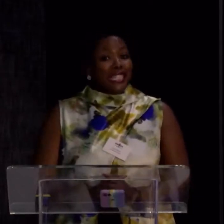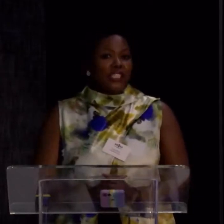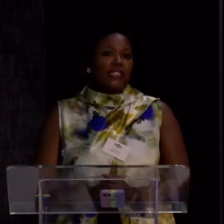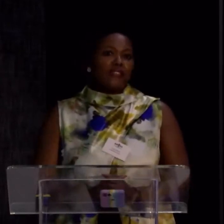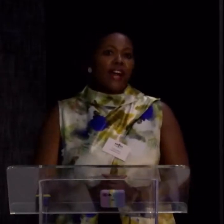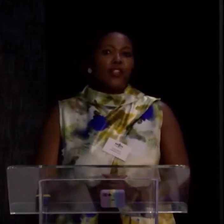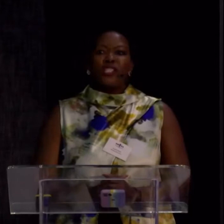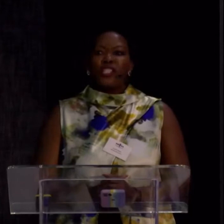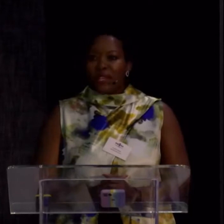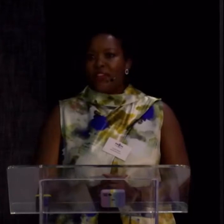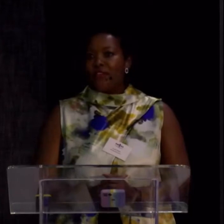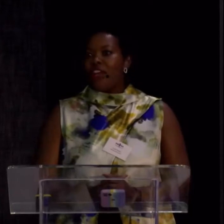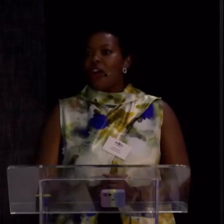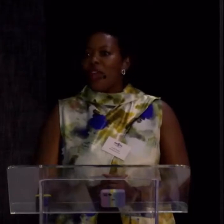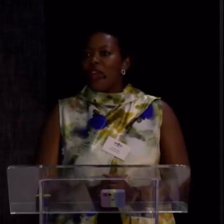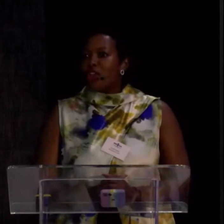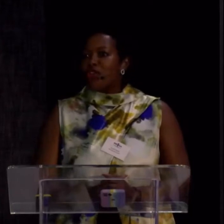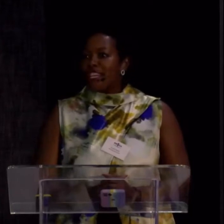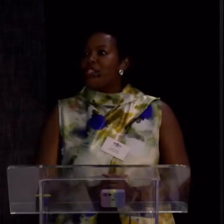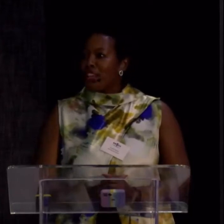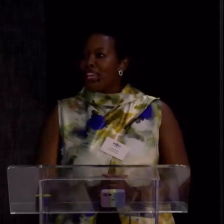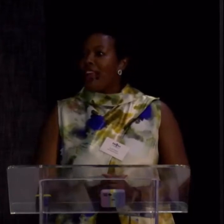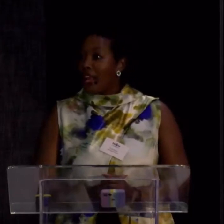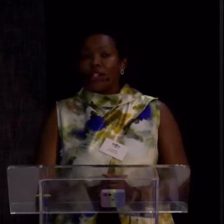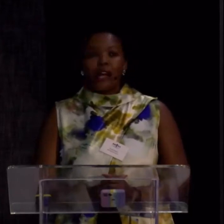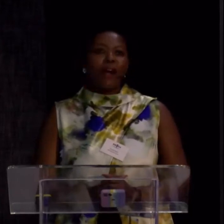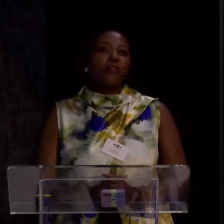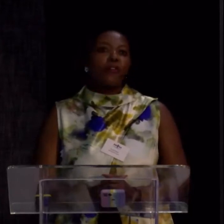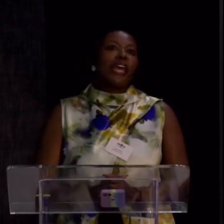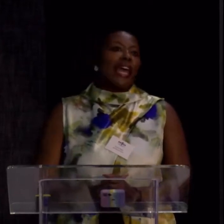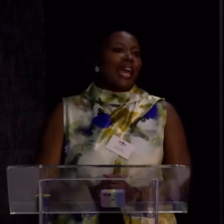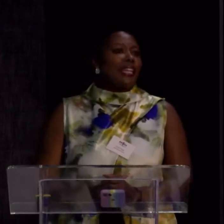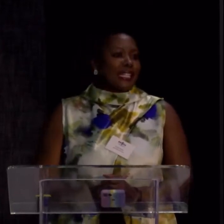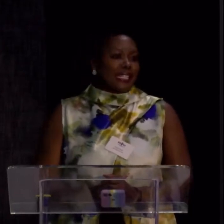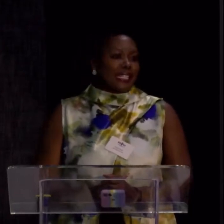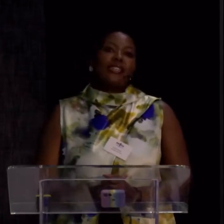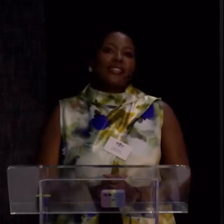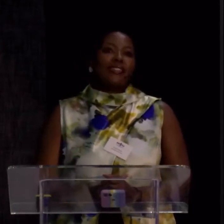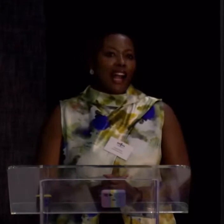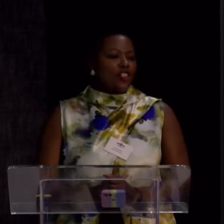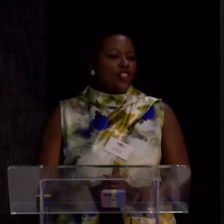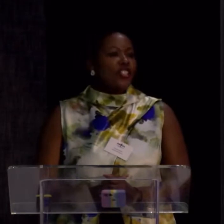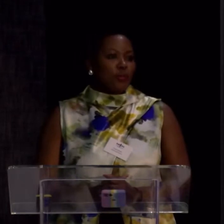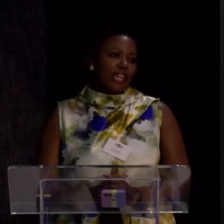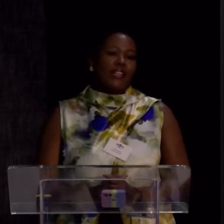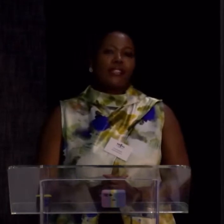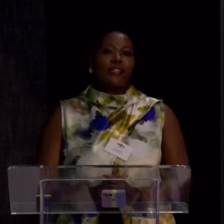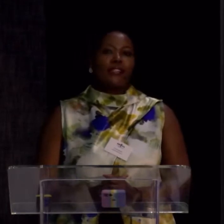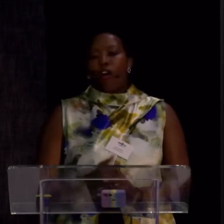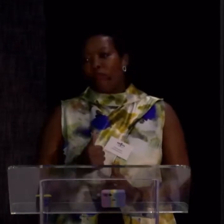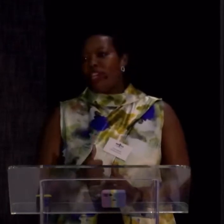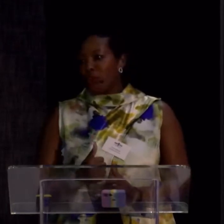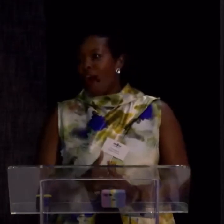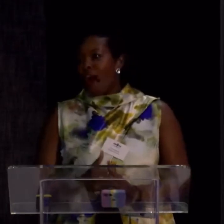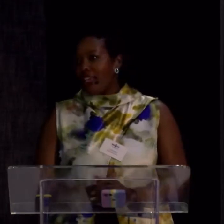the digital divide, which I believe we are not really talking a lot about. And indeed, the country's triple case